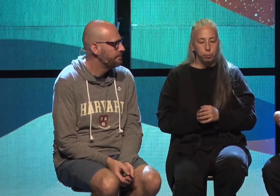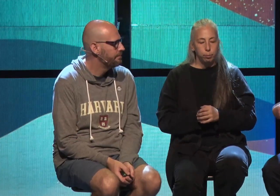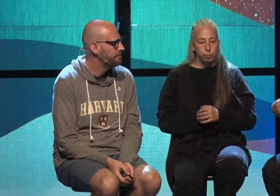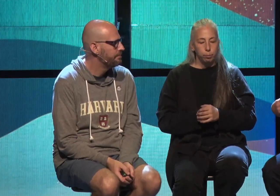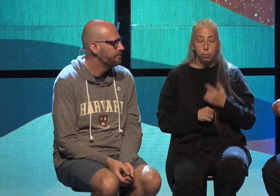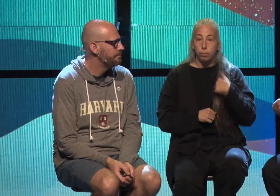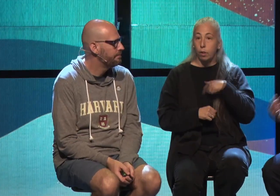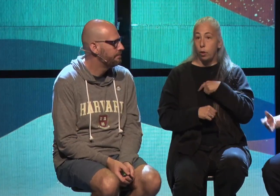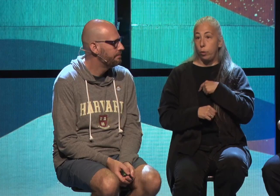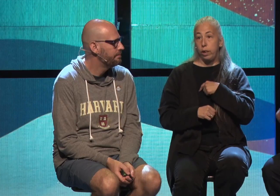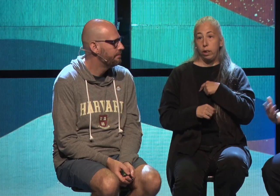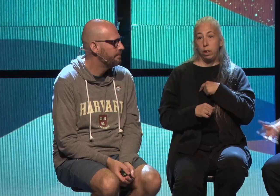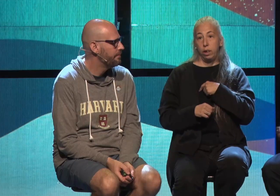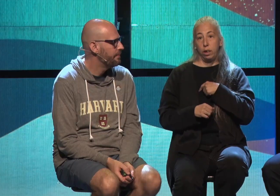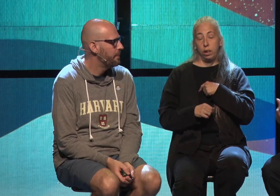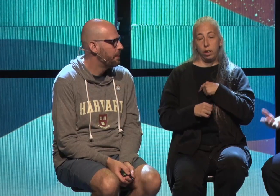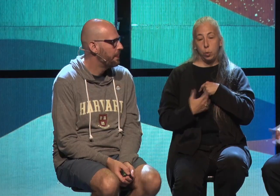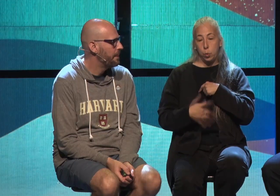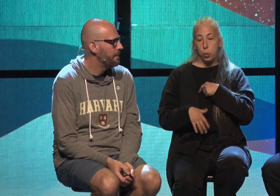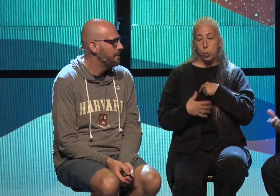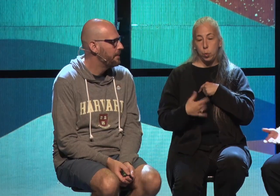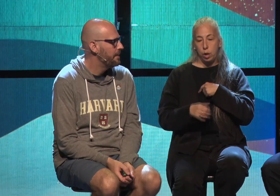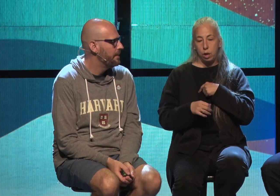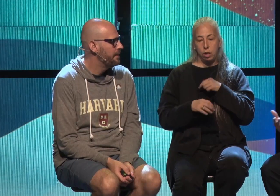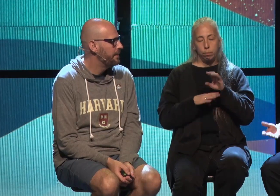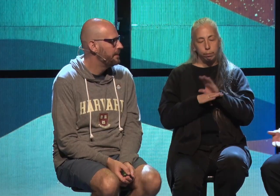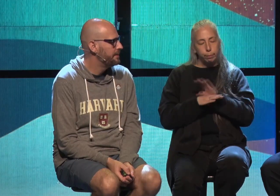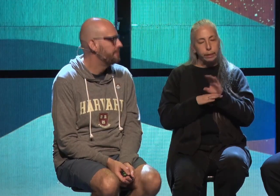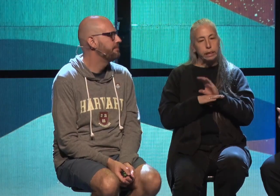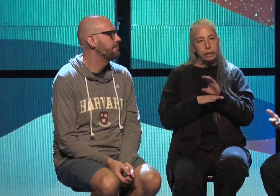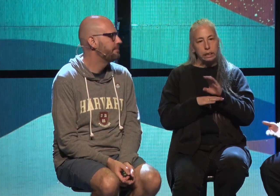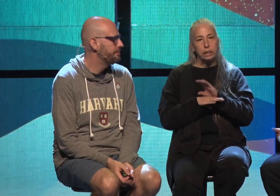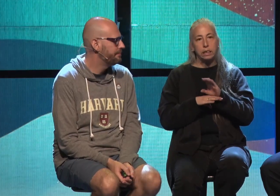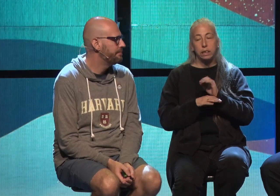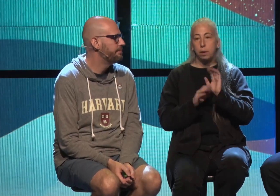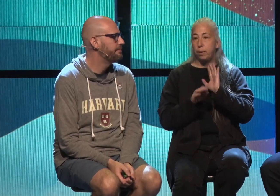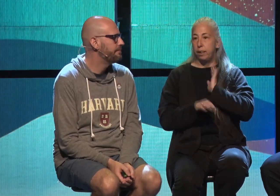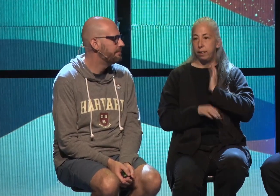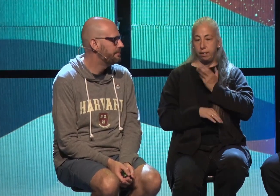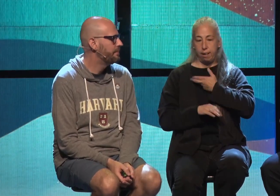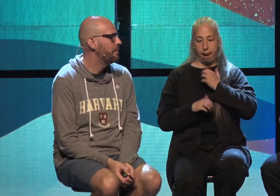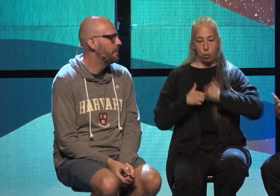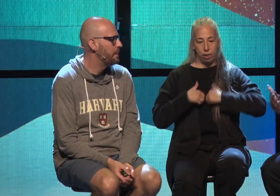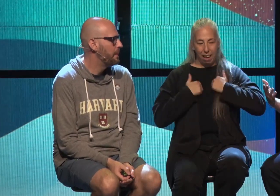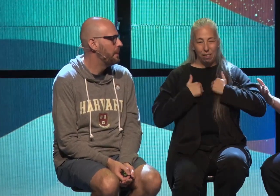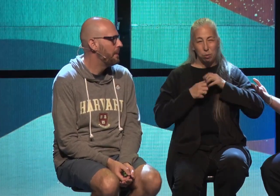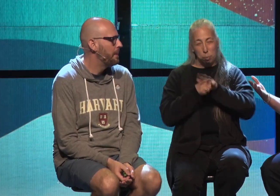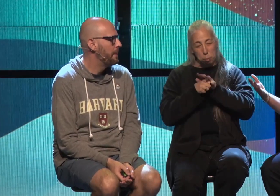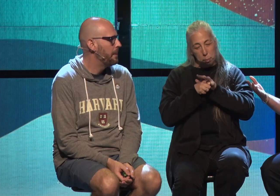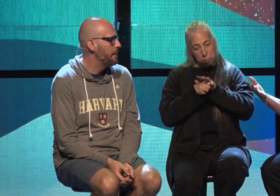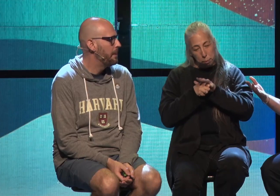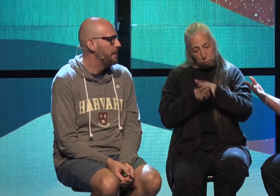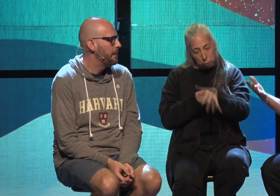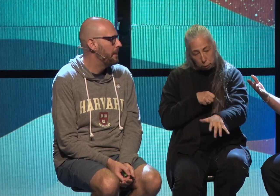we just fill our lives with so much busyness, and I think that's in this